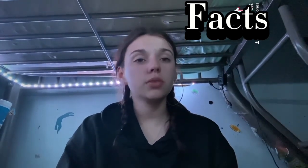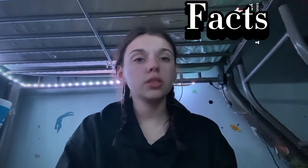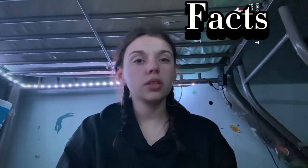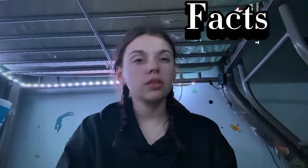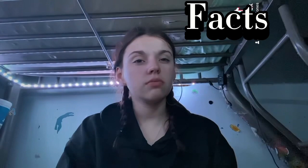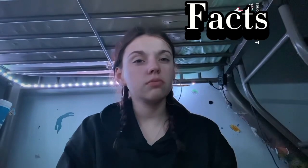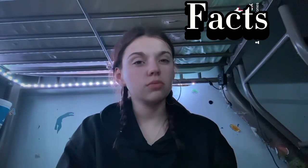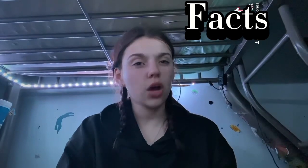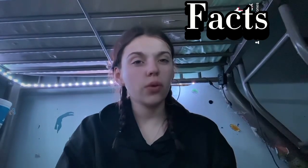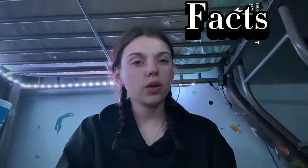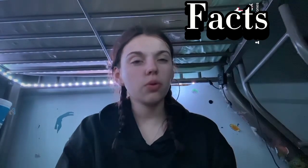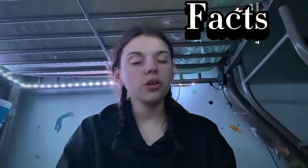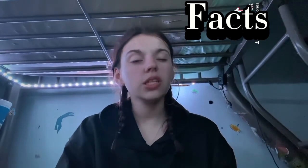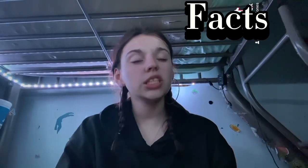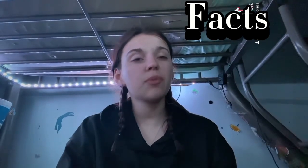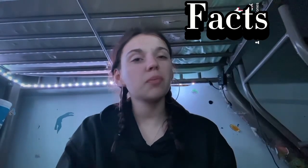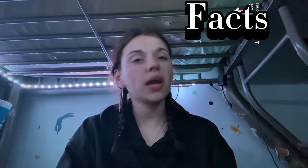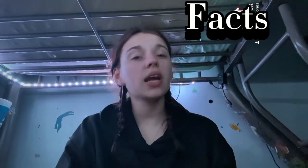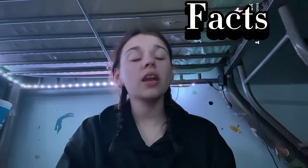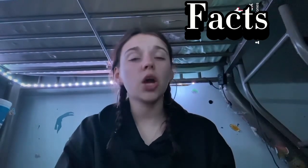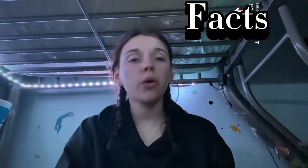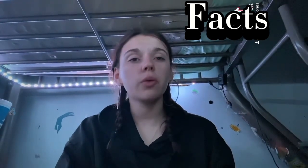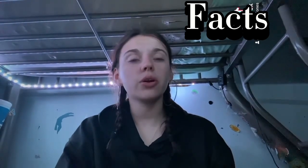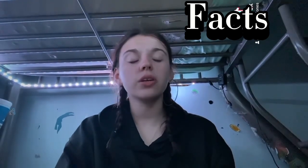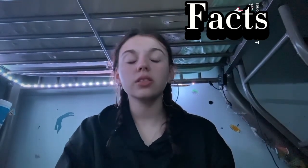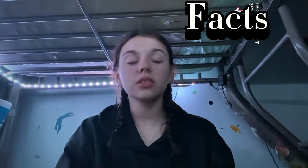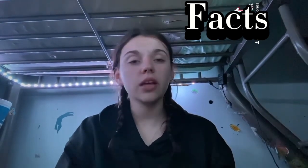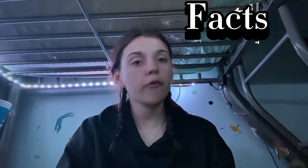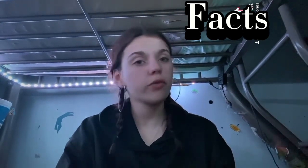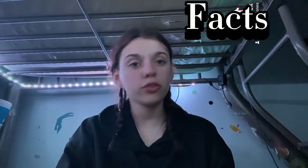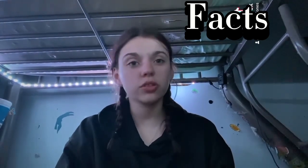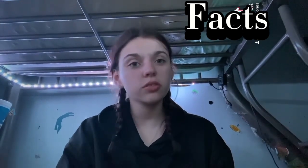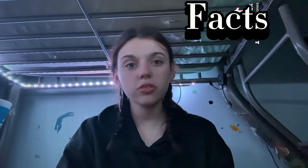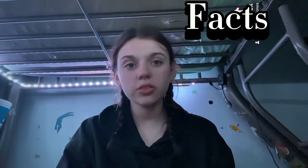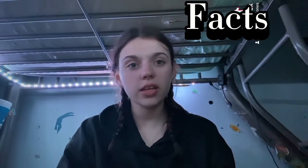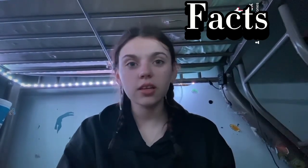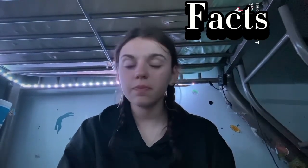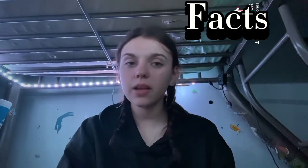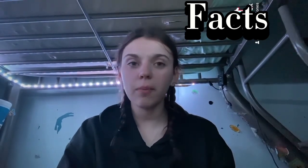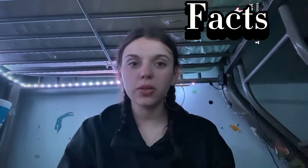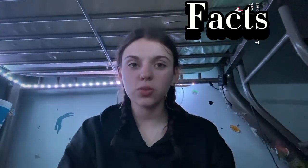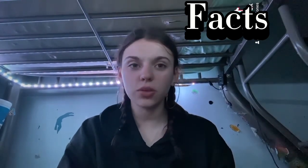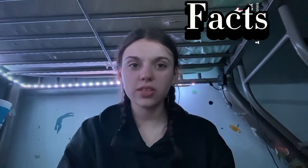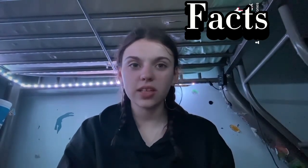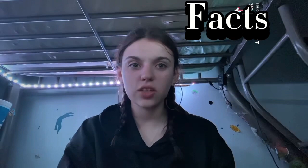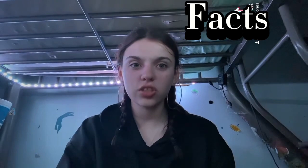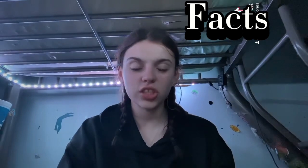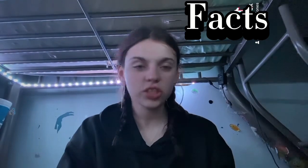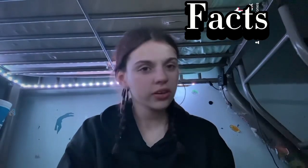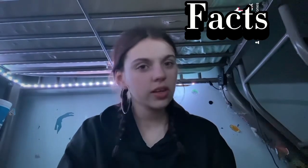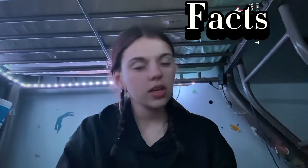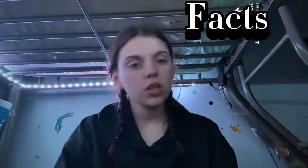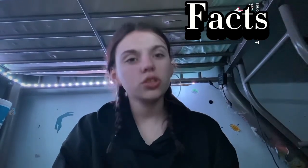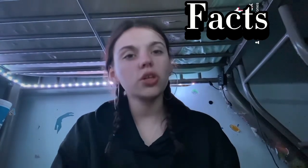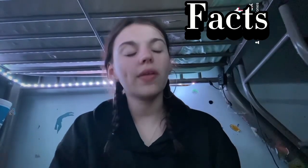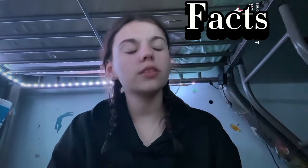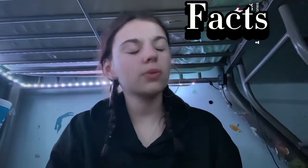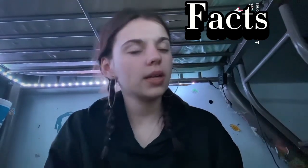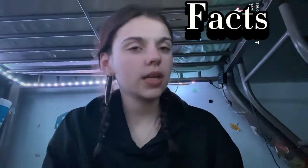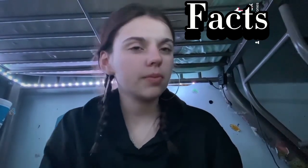to knowing a word, and someone might not know a word because there's like a bunch of words in the English dictionary. So that's when it comes